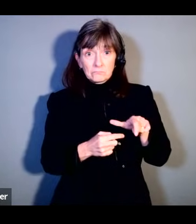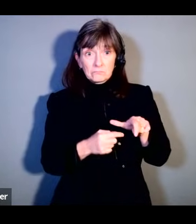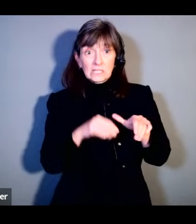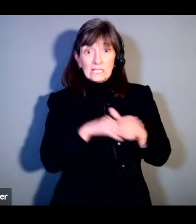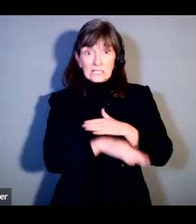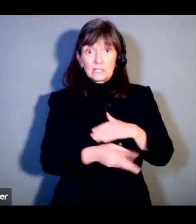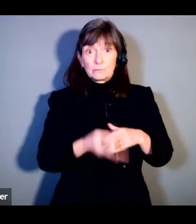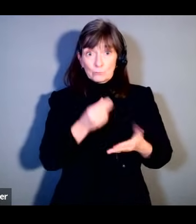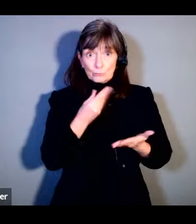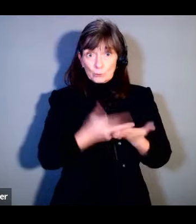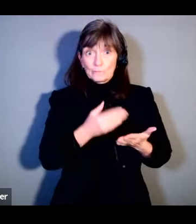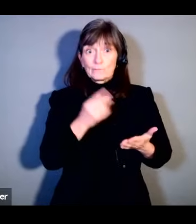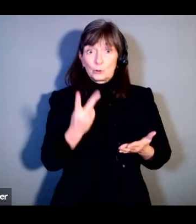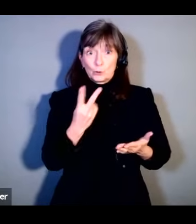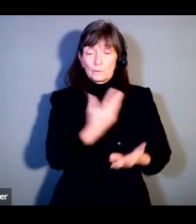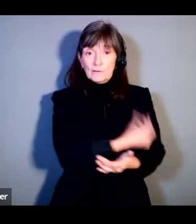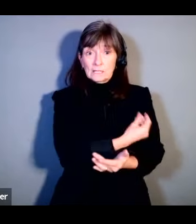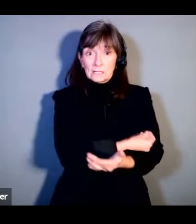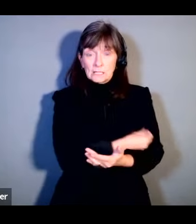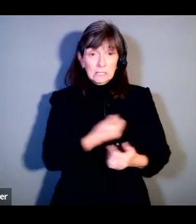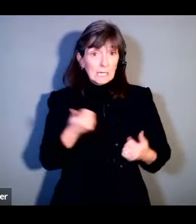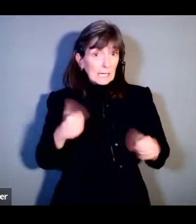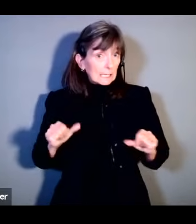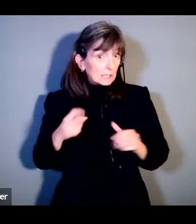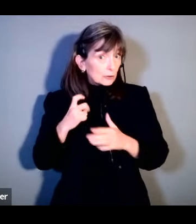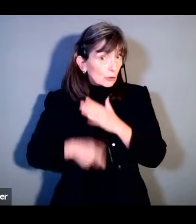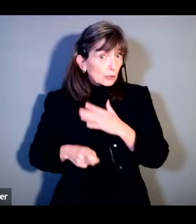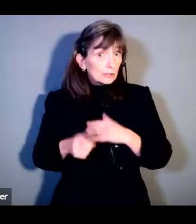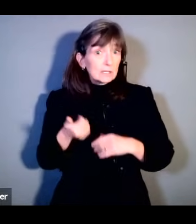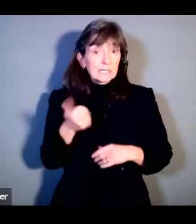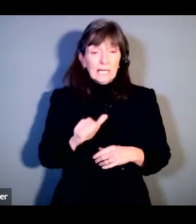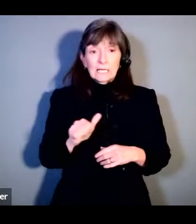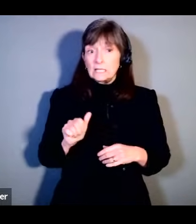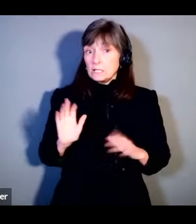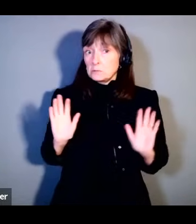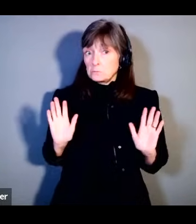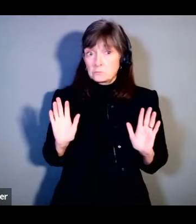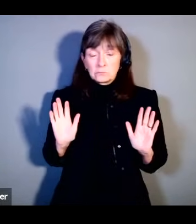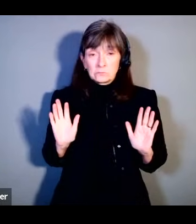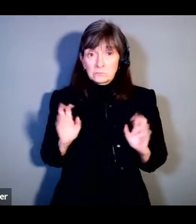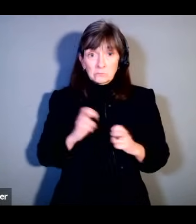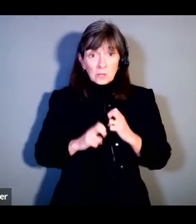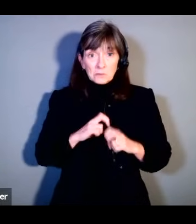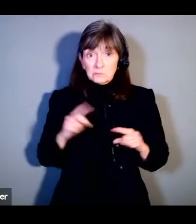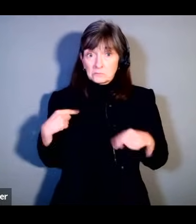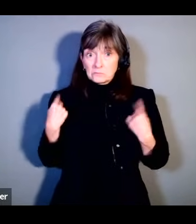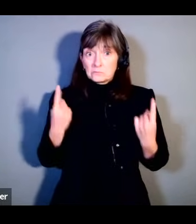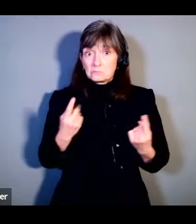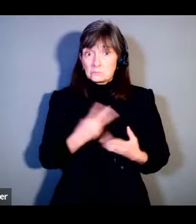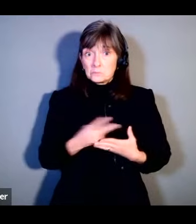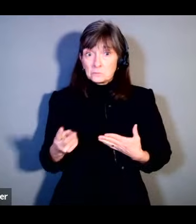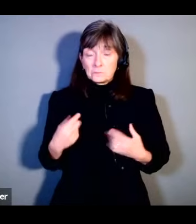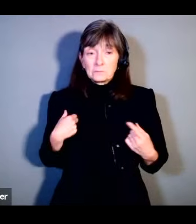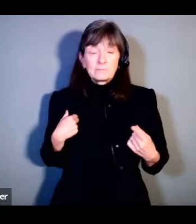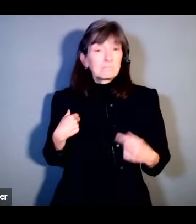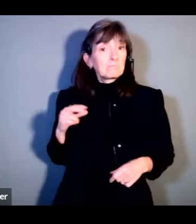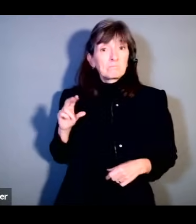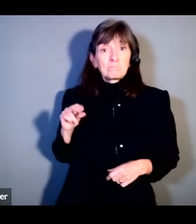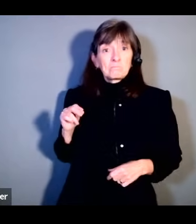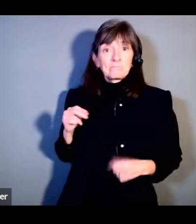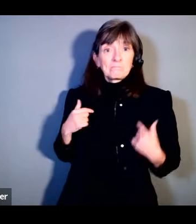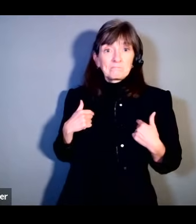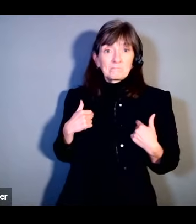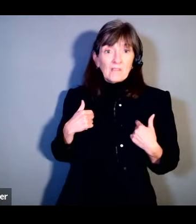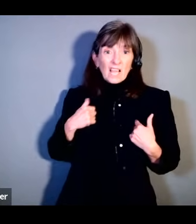Not to my knowledge, but I may not actually be aware of that information because enforcement is not in